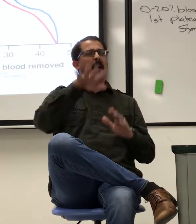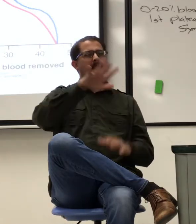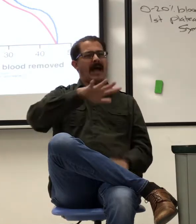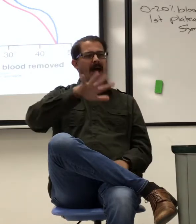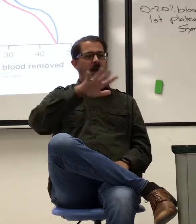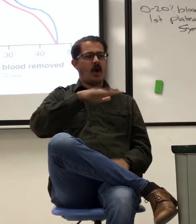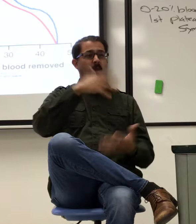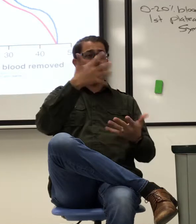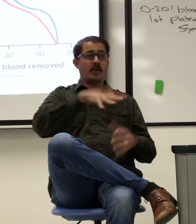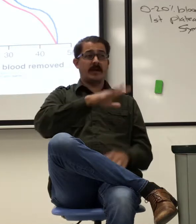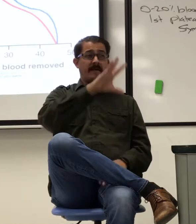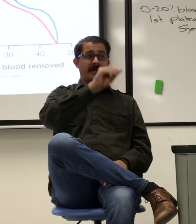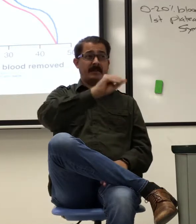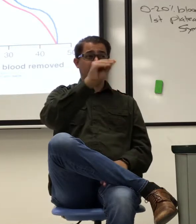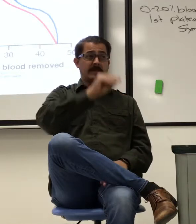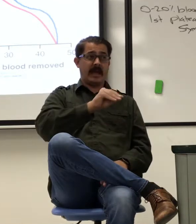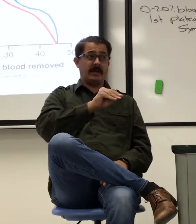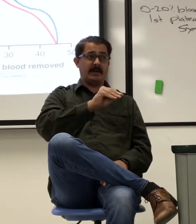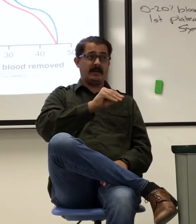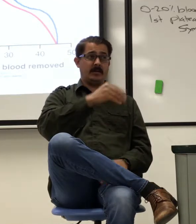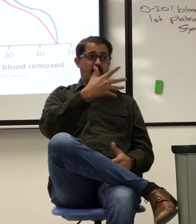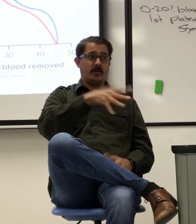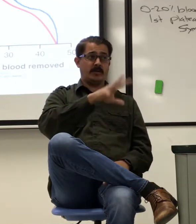around 50% normal,